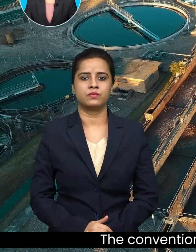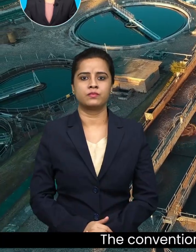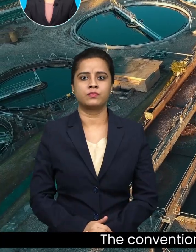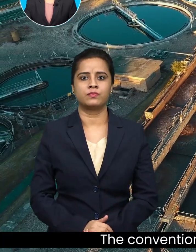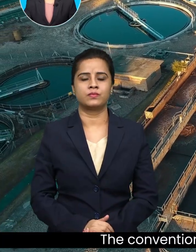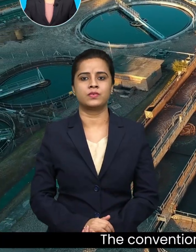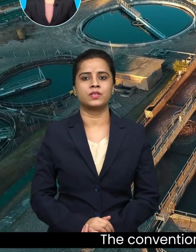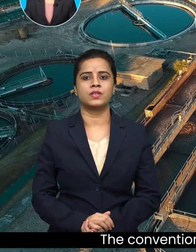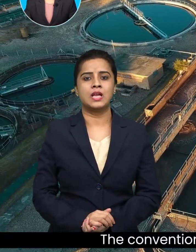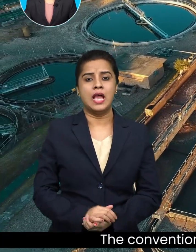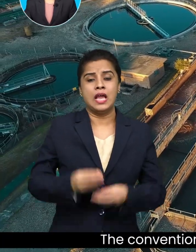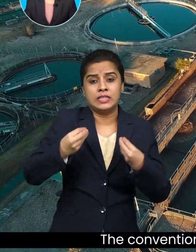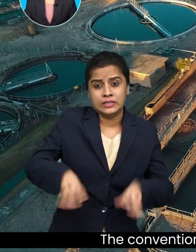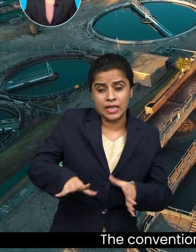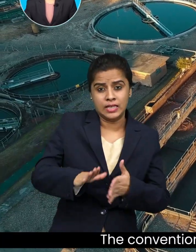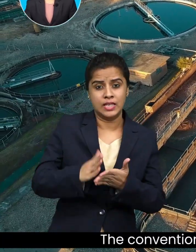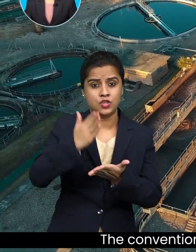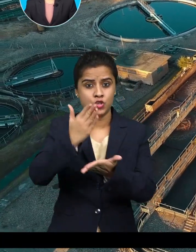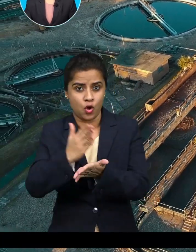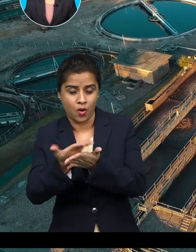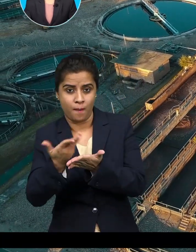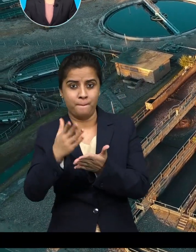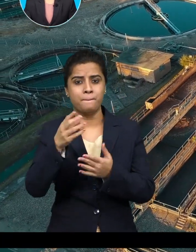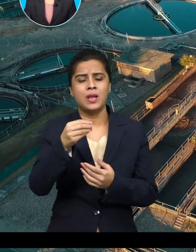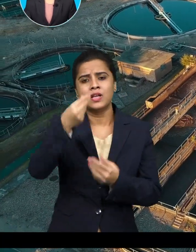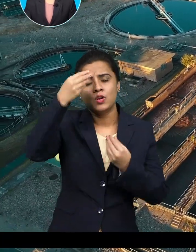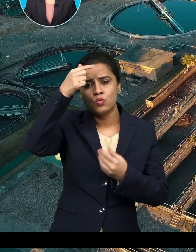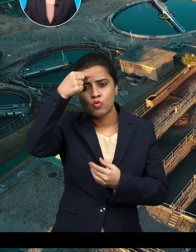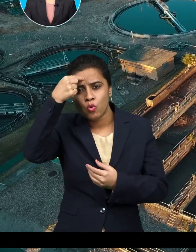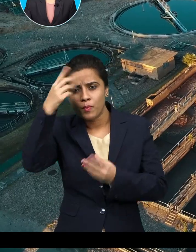The conventional wastewater treatment methods involve